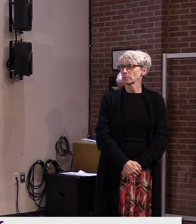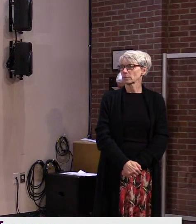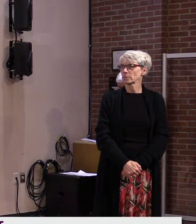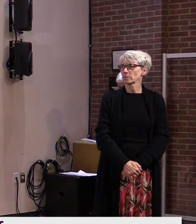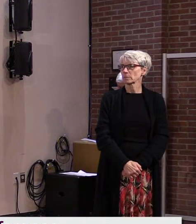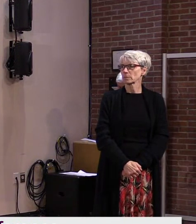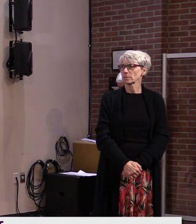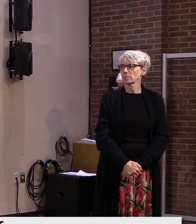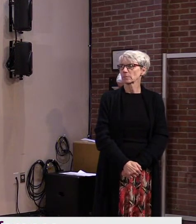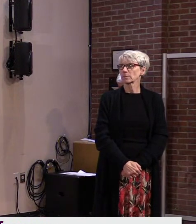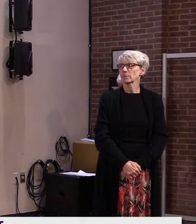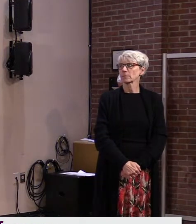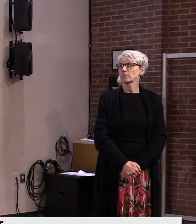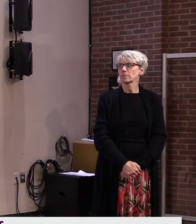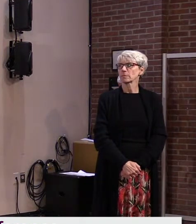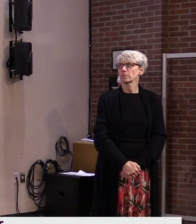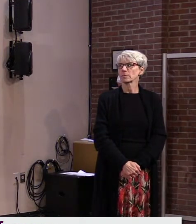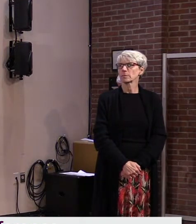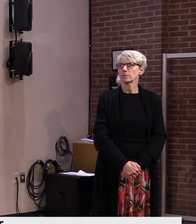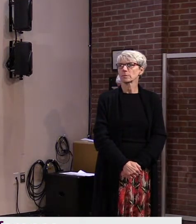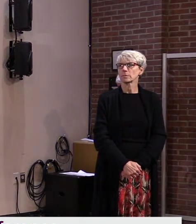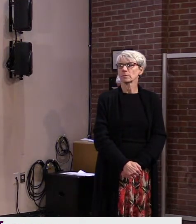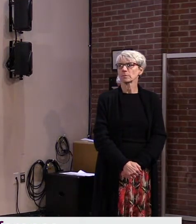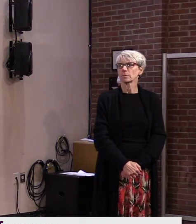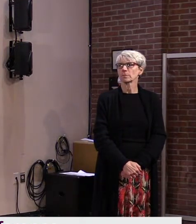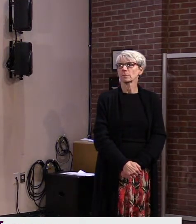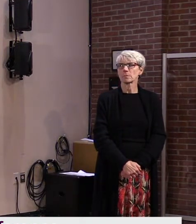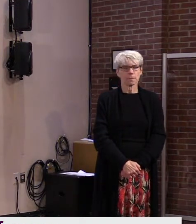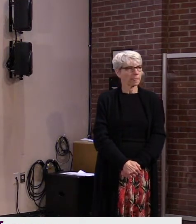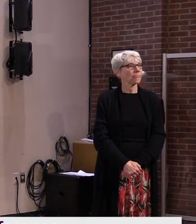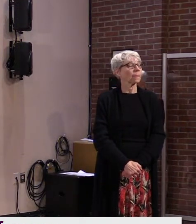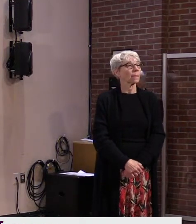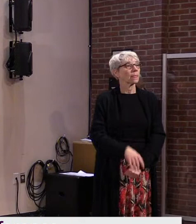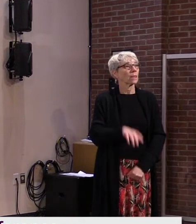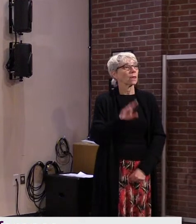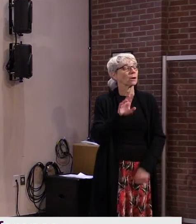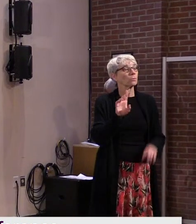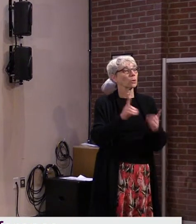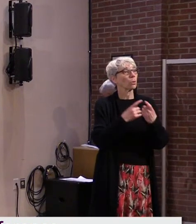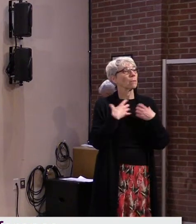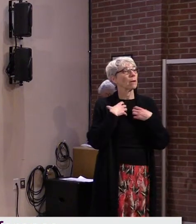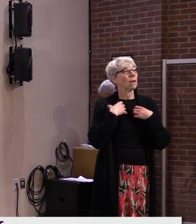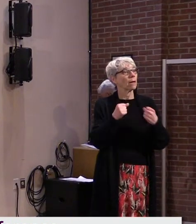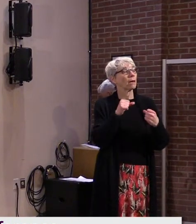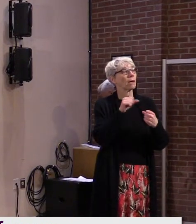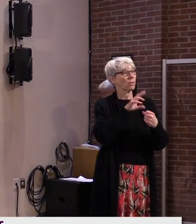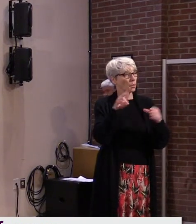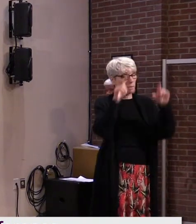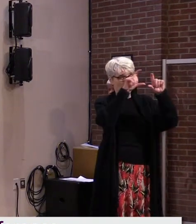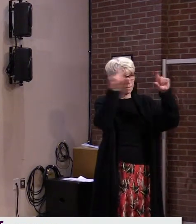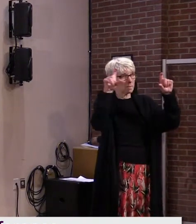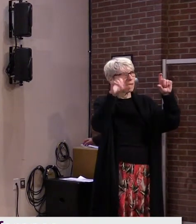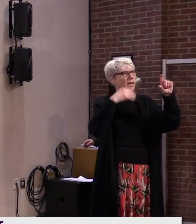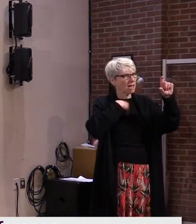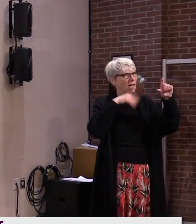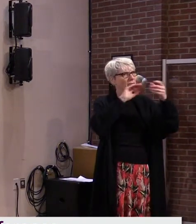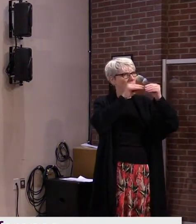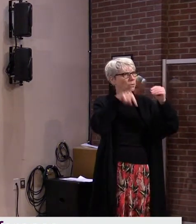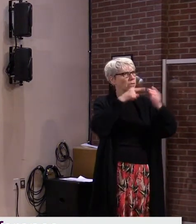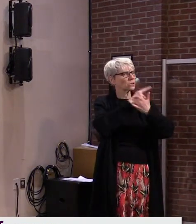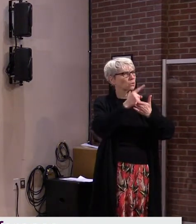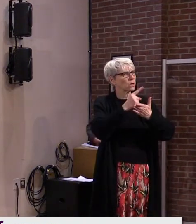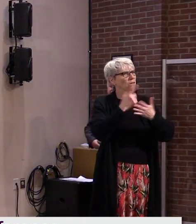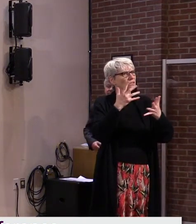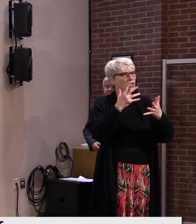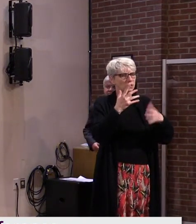So Lisa, the dashboard that is on the Department of Health's website is updated for this week. They update it